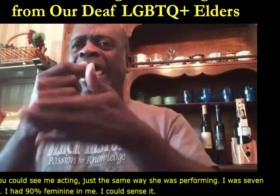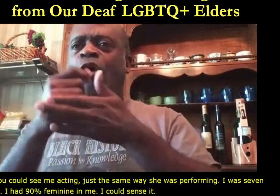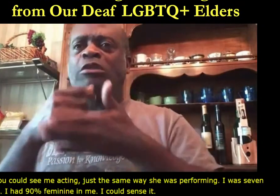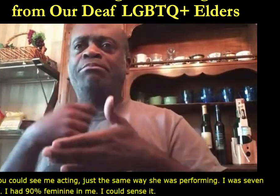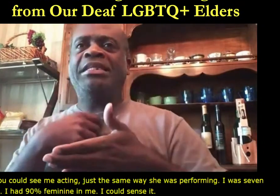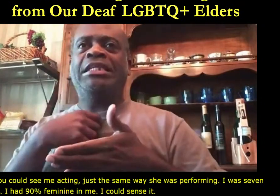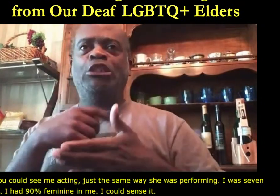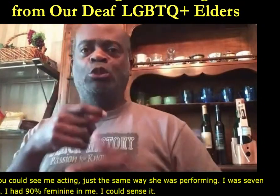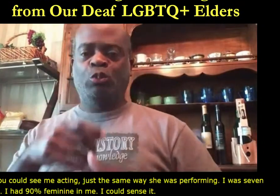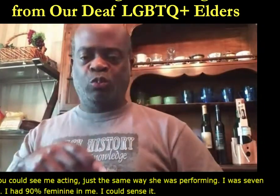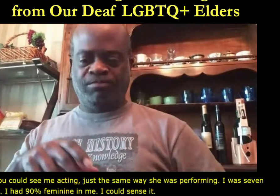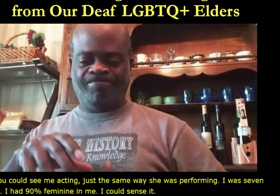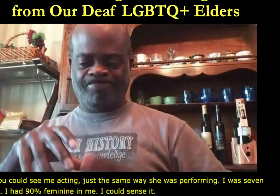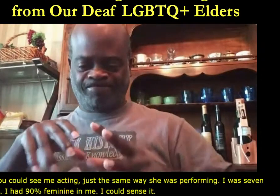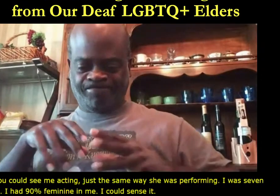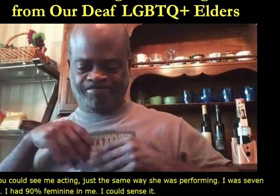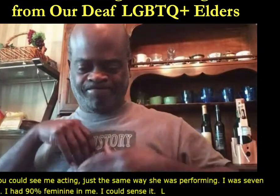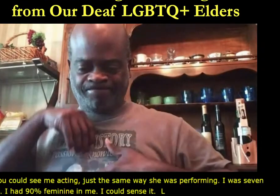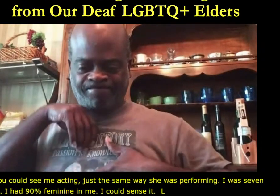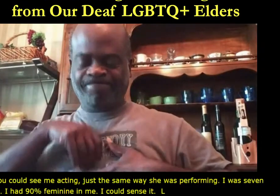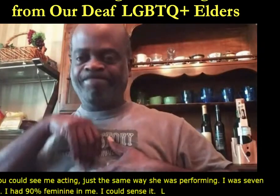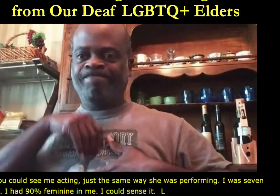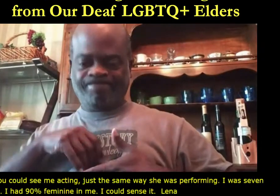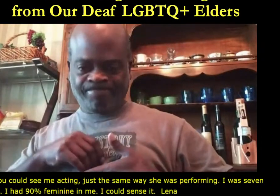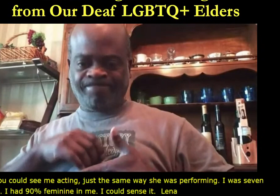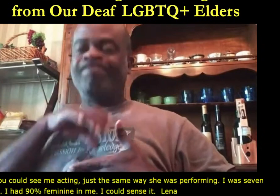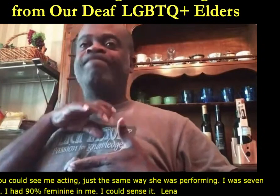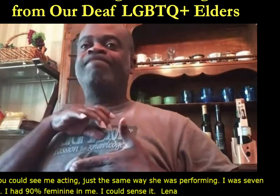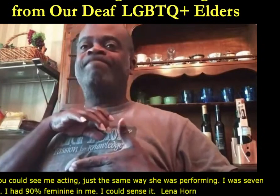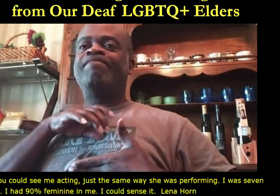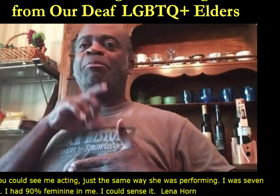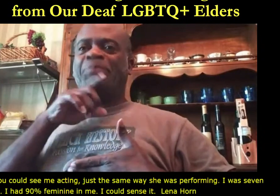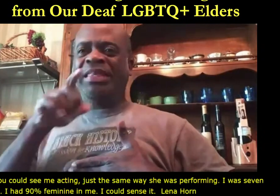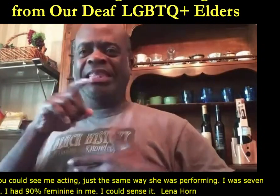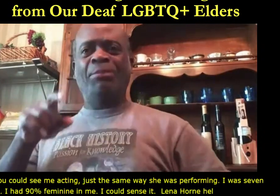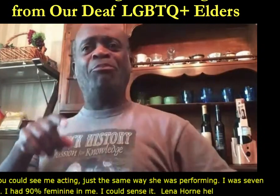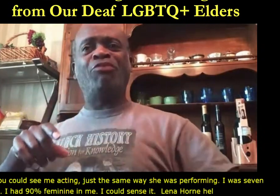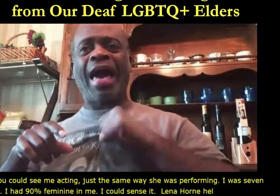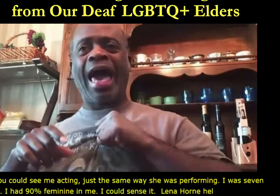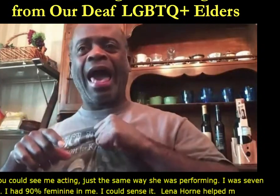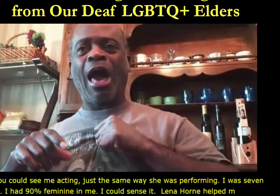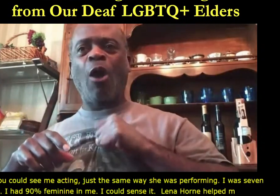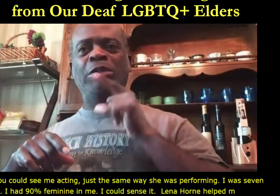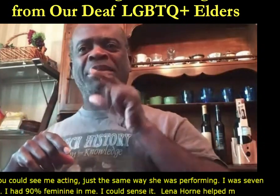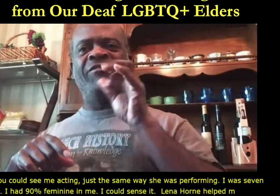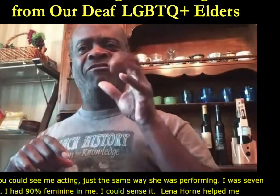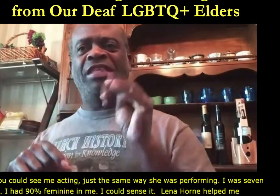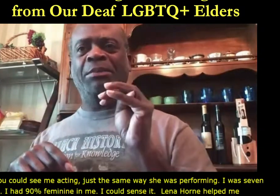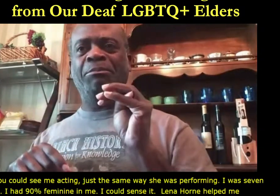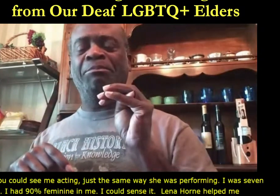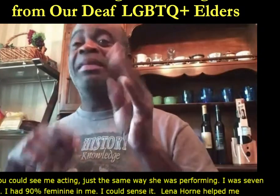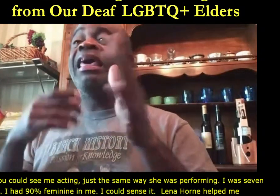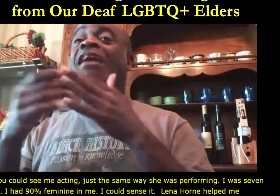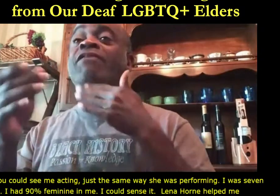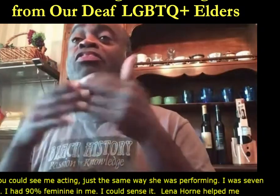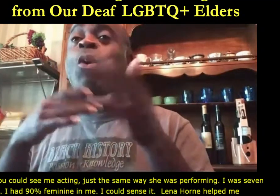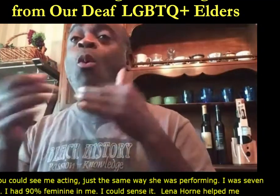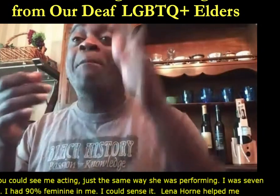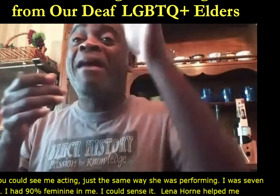lena horn helped me to accept who i was inside and be proud of who i was to be